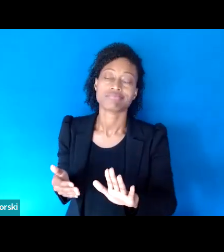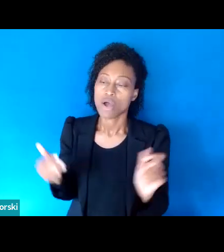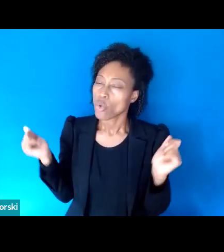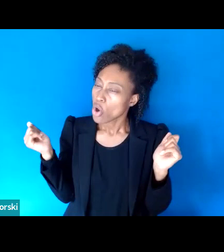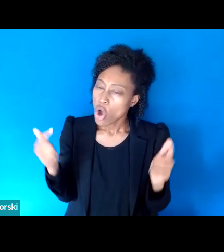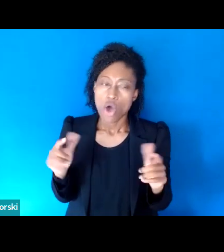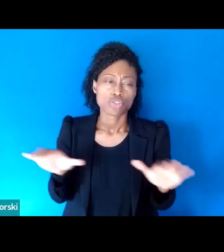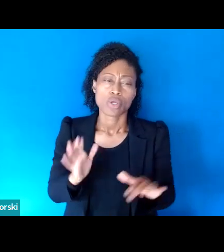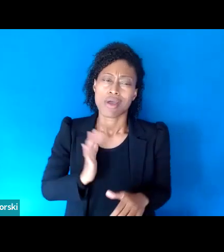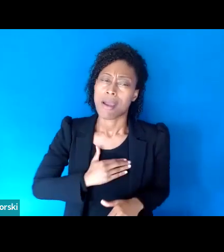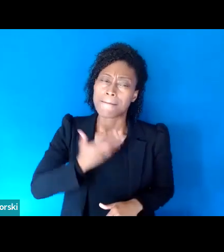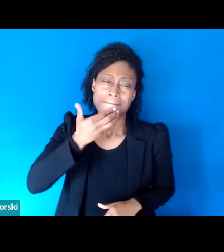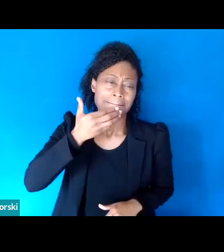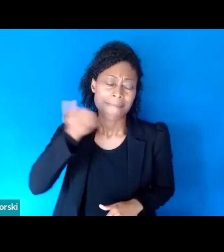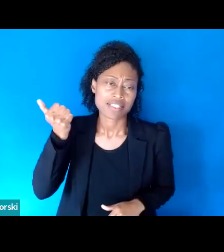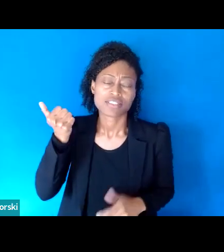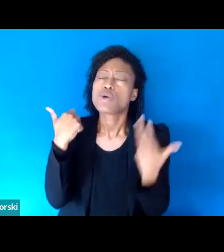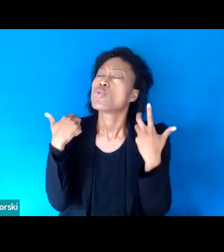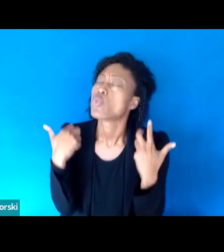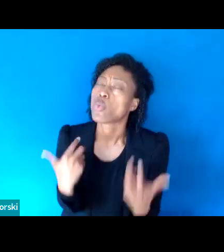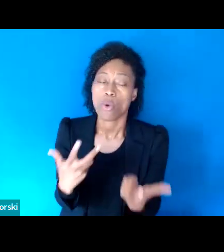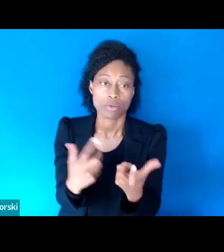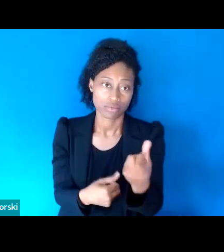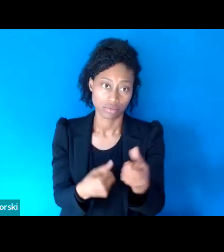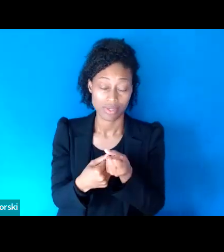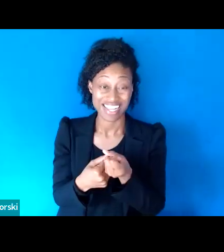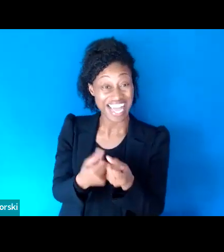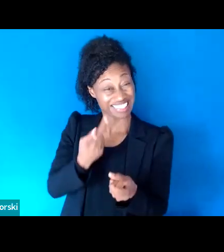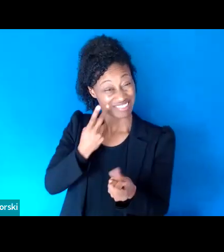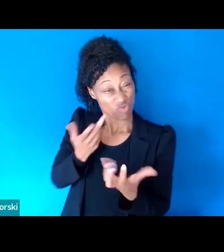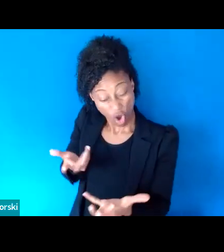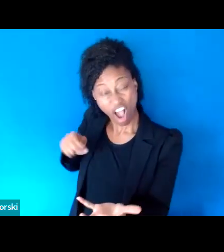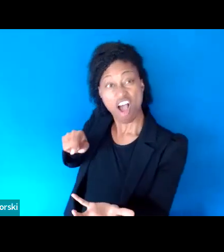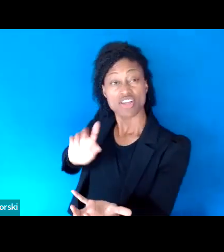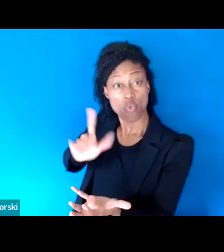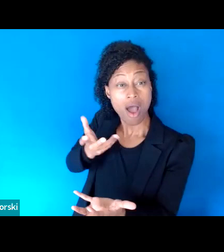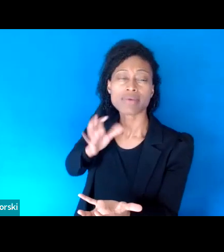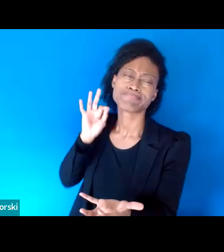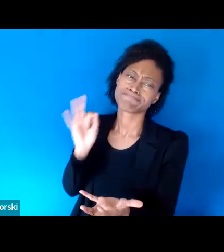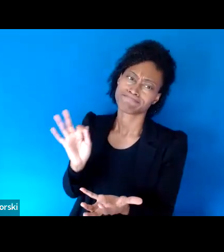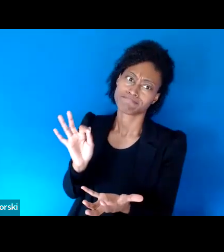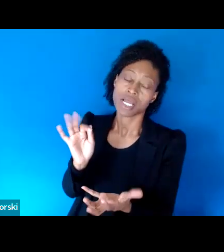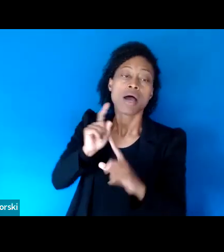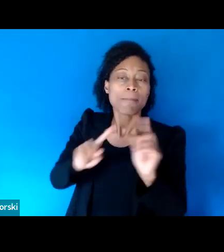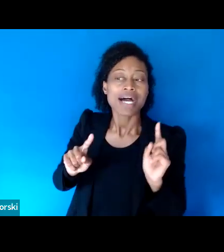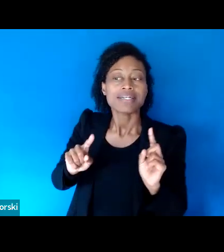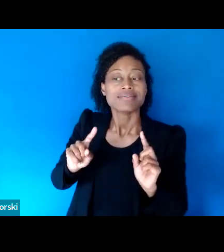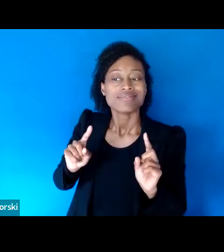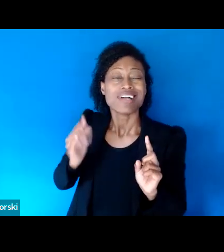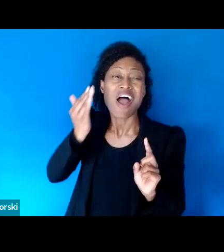best intentions, and I appreciate recognizing that impact that intentions can have, though we do